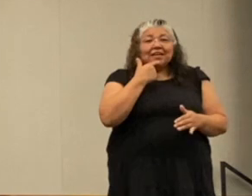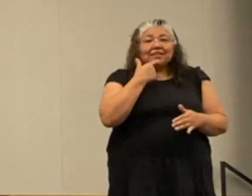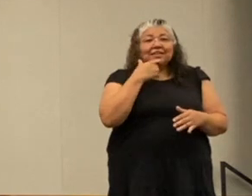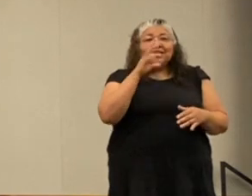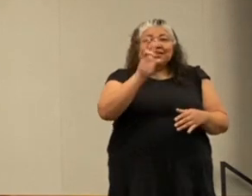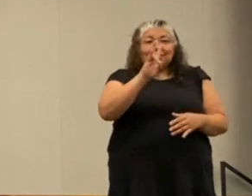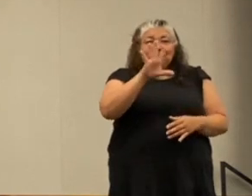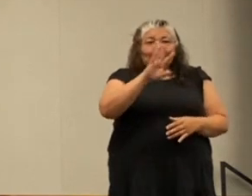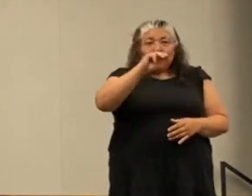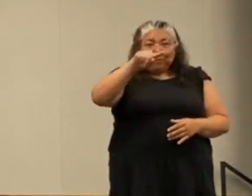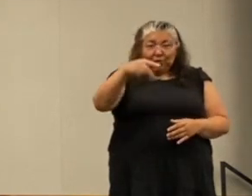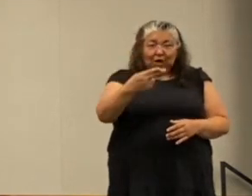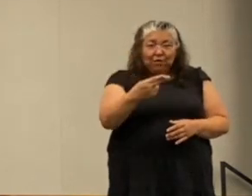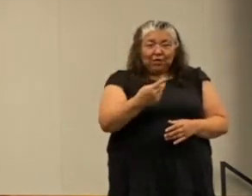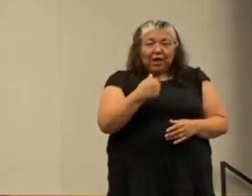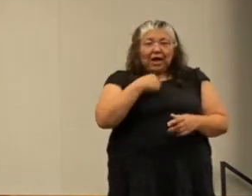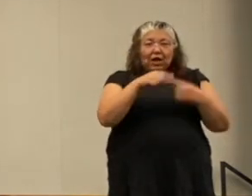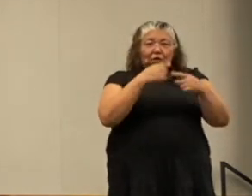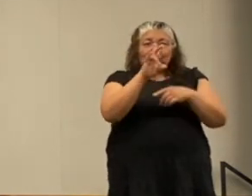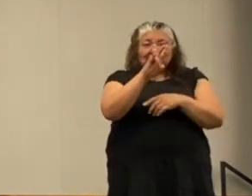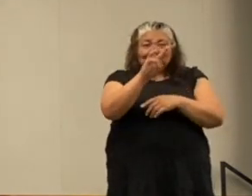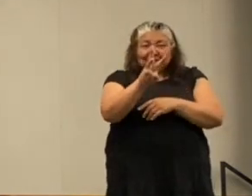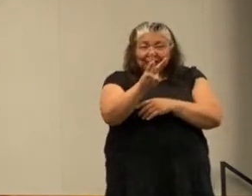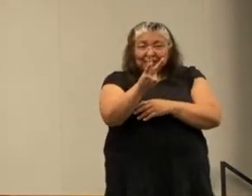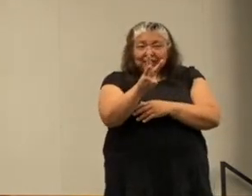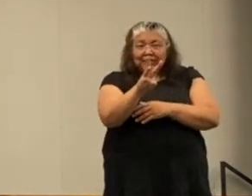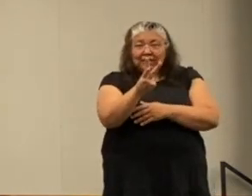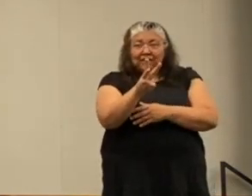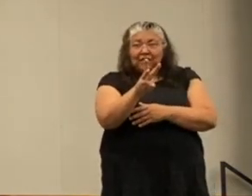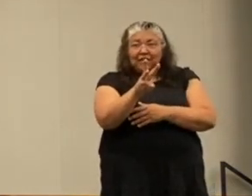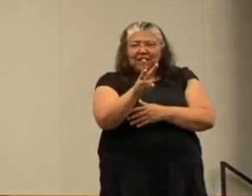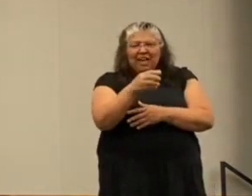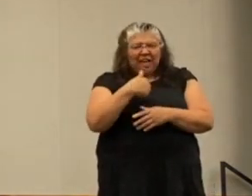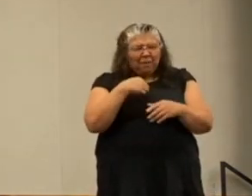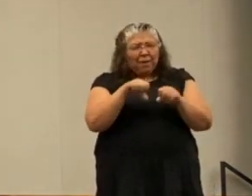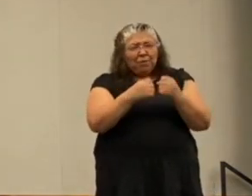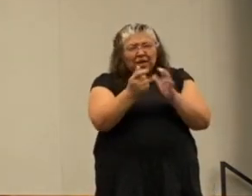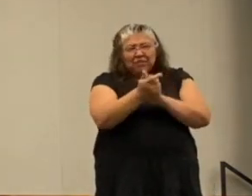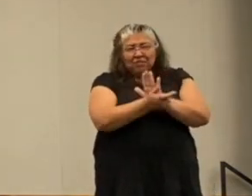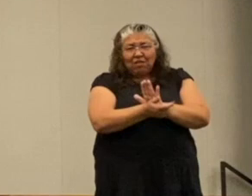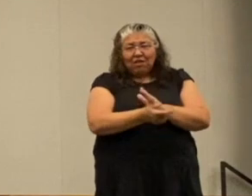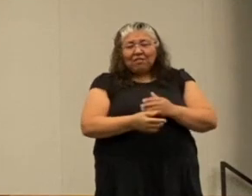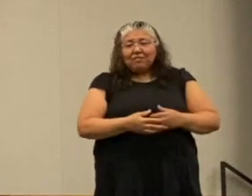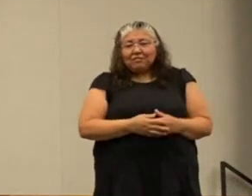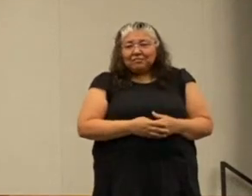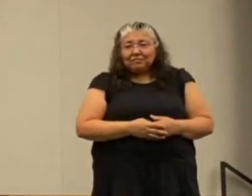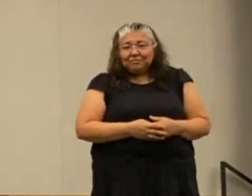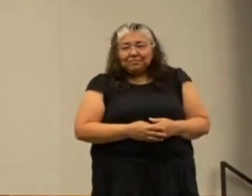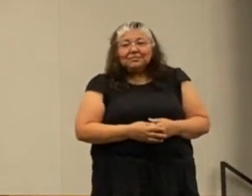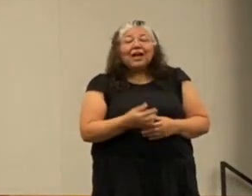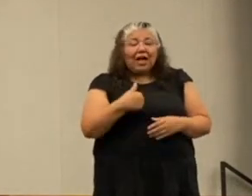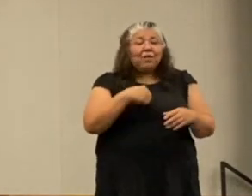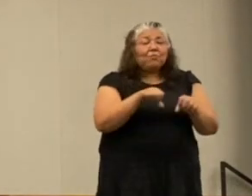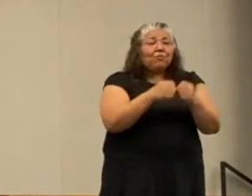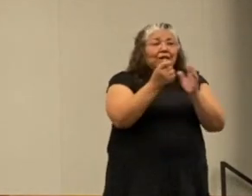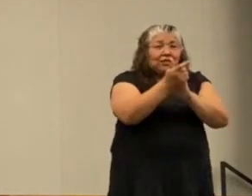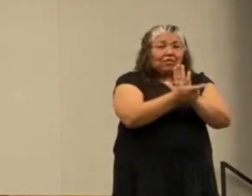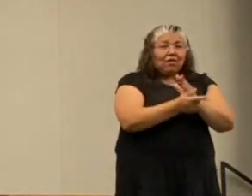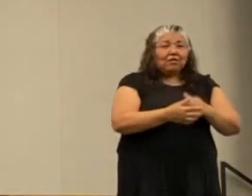an hour and I go 76, am I breaking the law? Yes. I'm breaking the law.